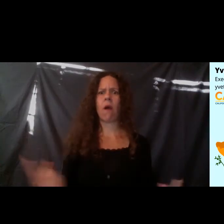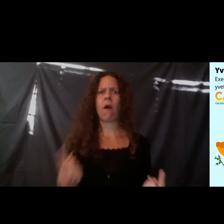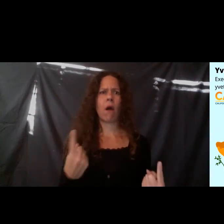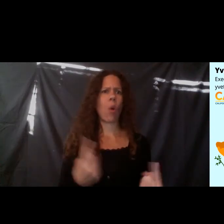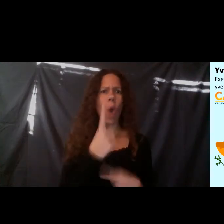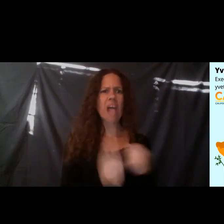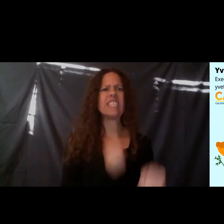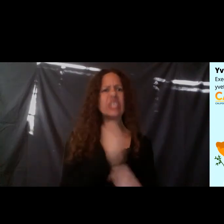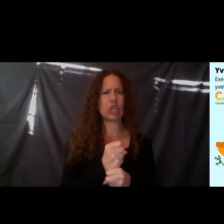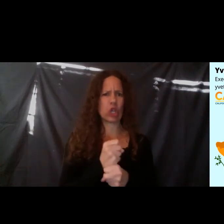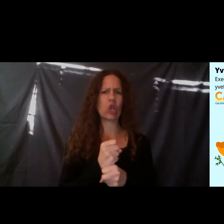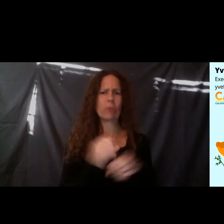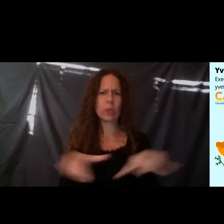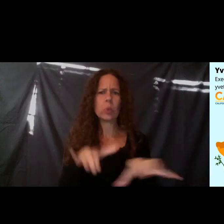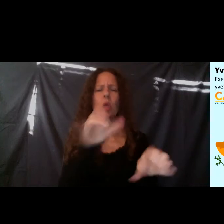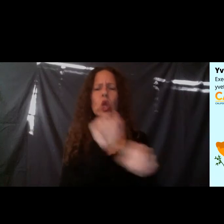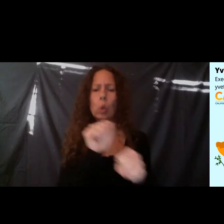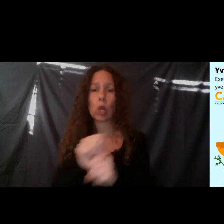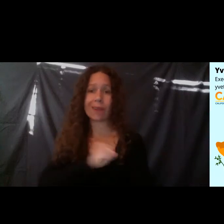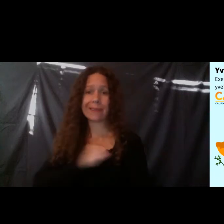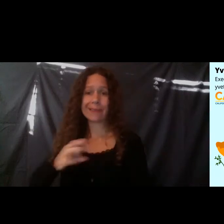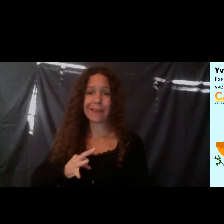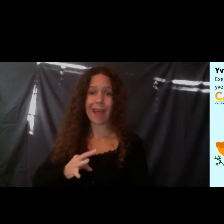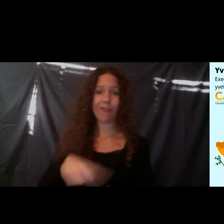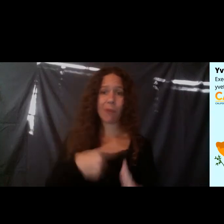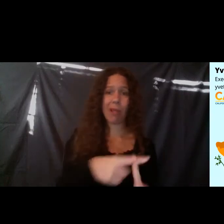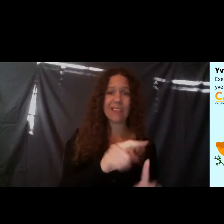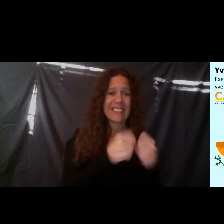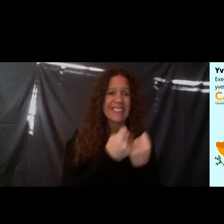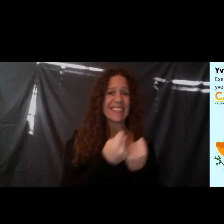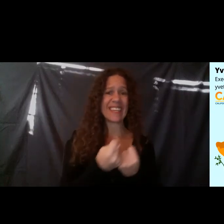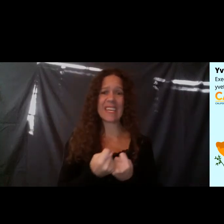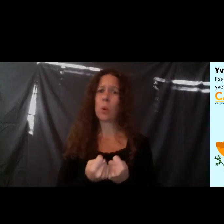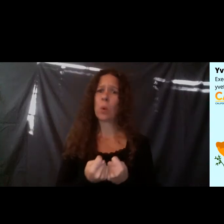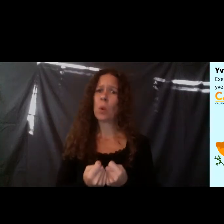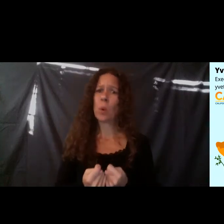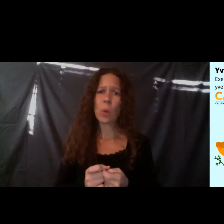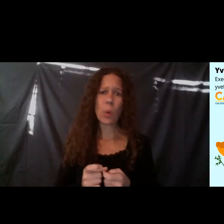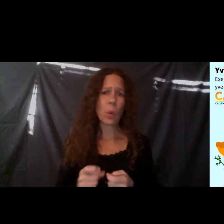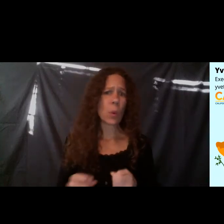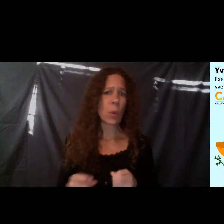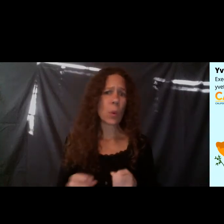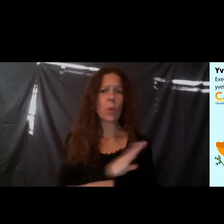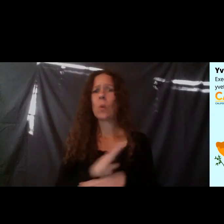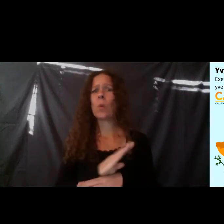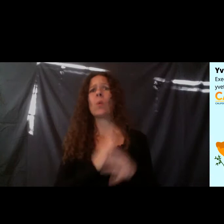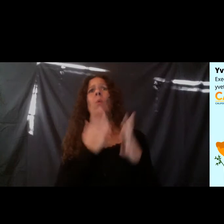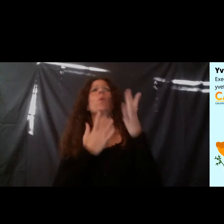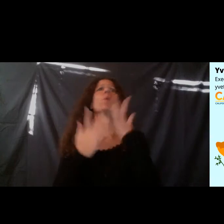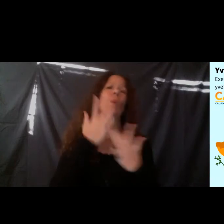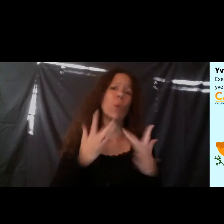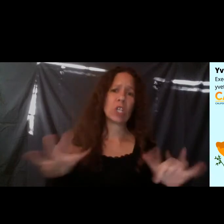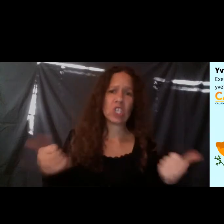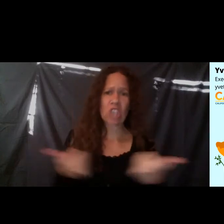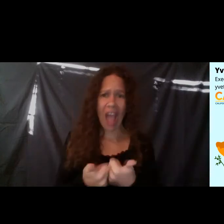year. Our staff and our team was stretched, was challenged with so many obstacles put in our way to